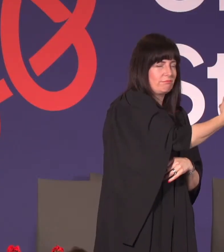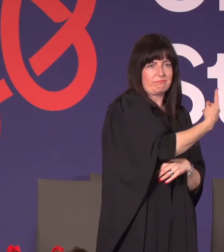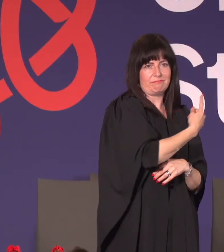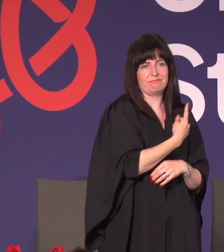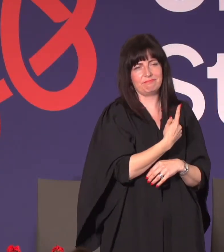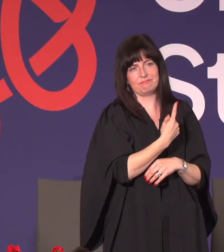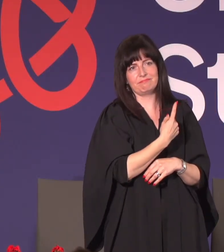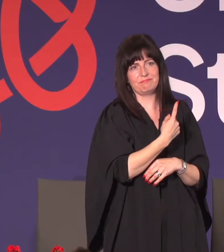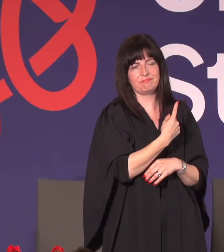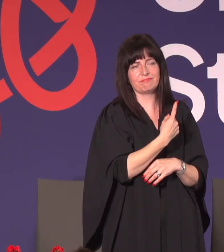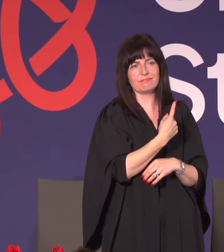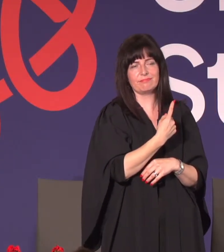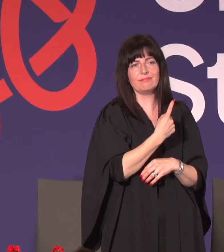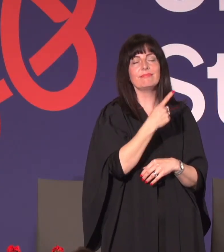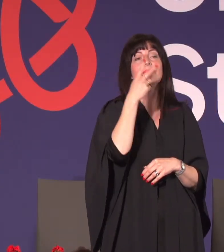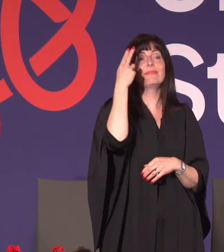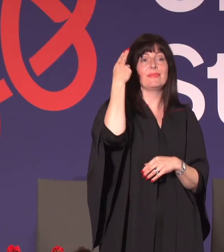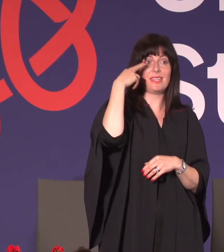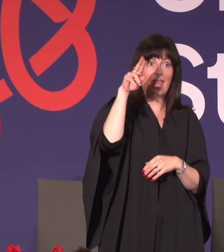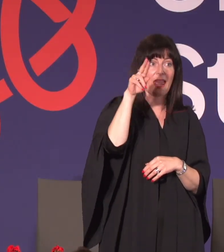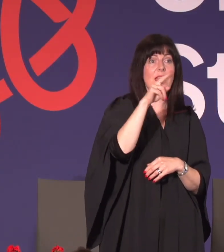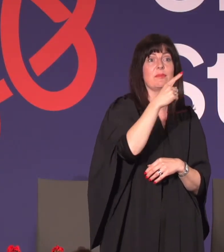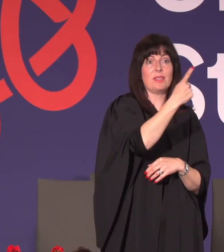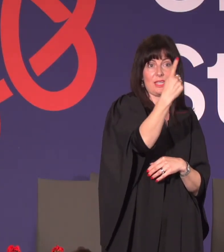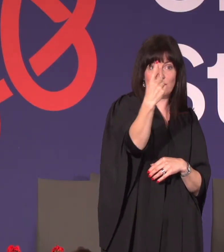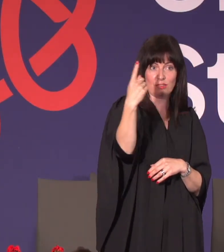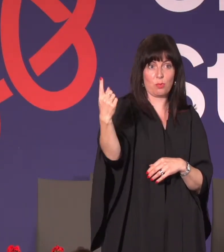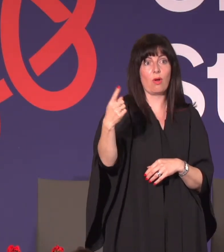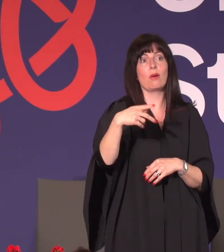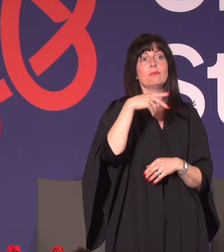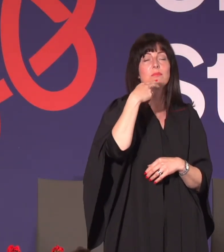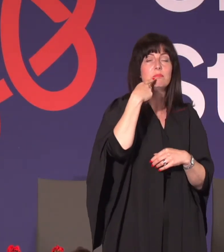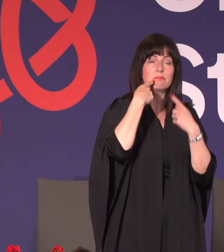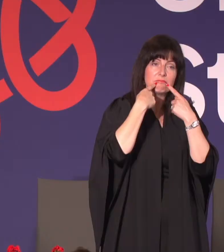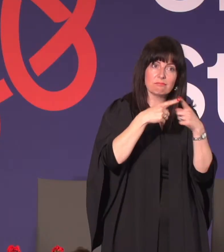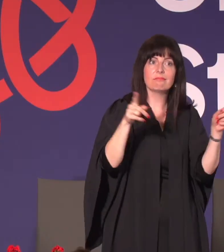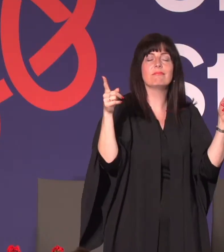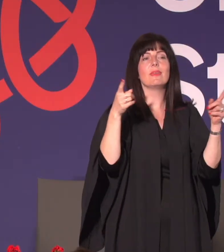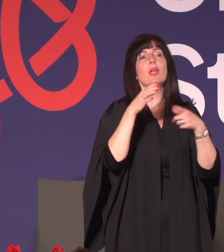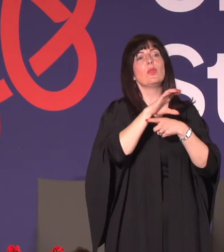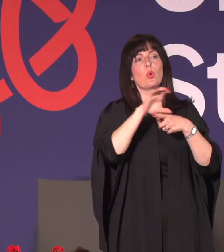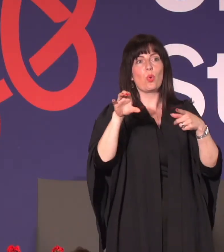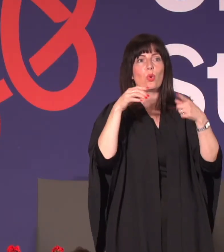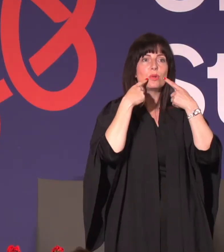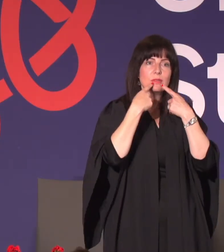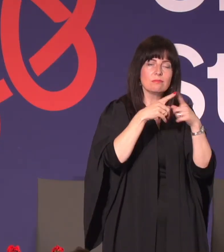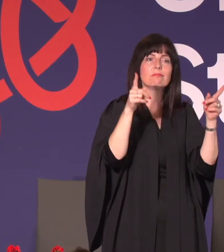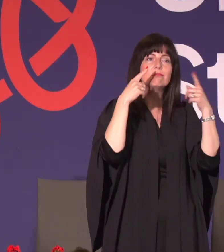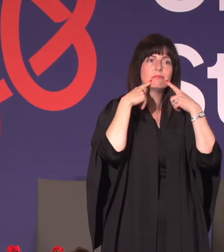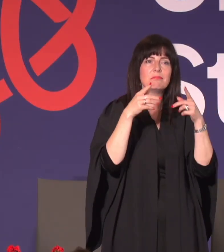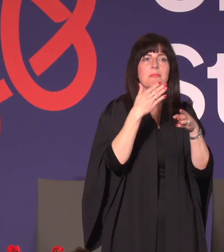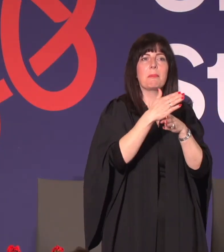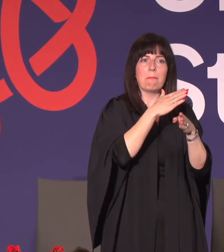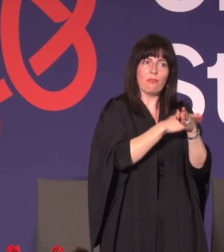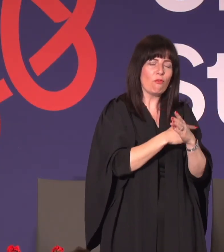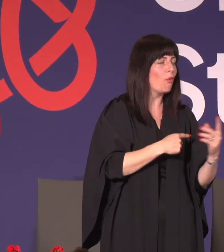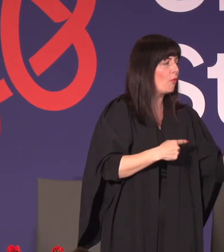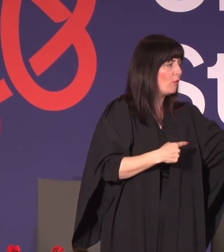award. The name of each graduate will be announced individually and by course before they cross the lower